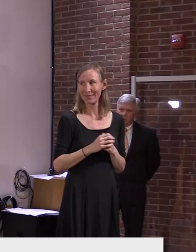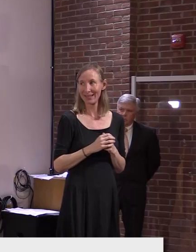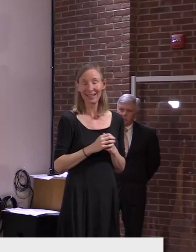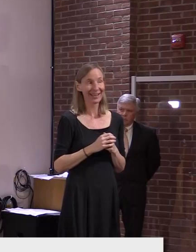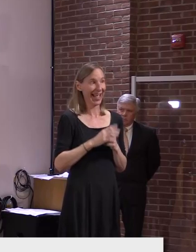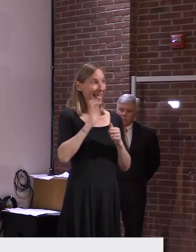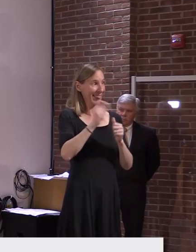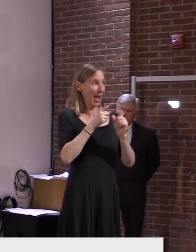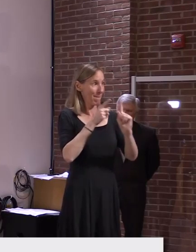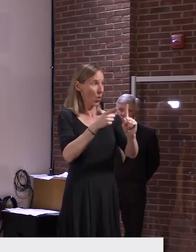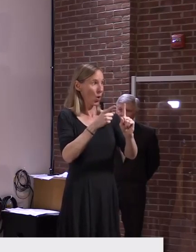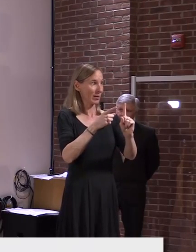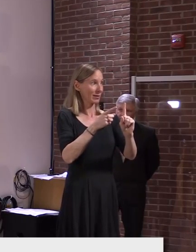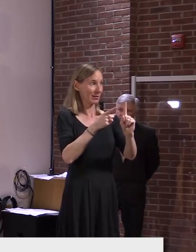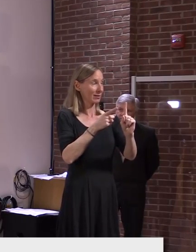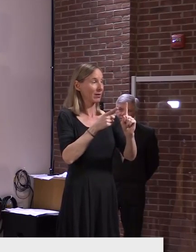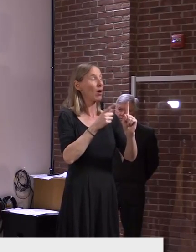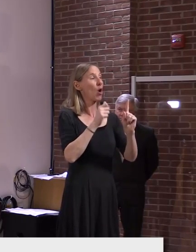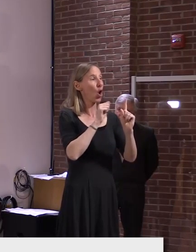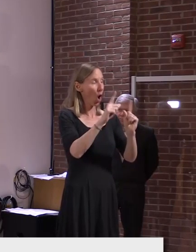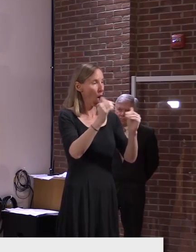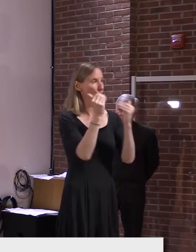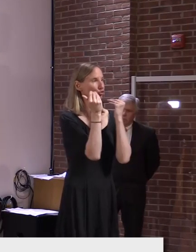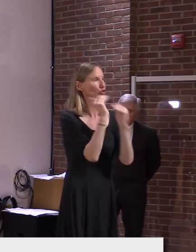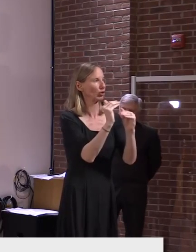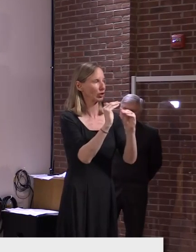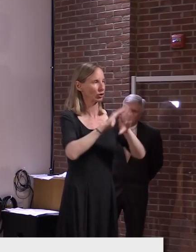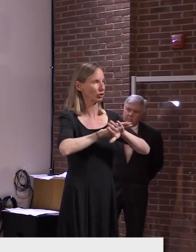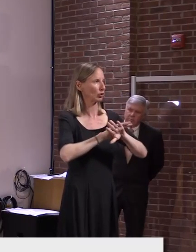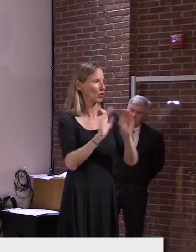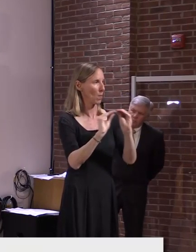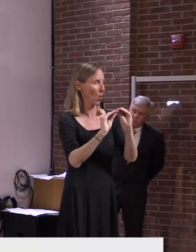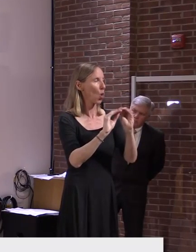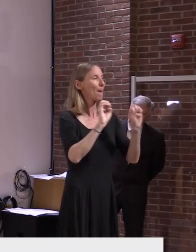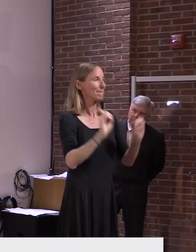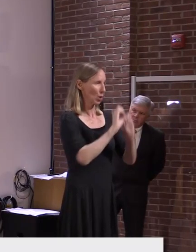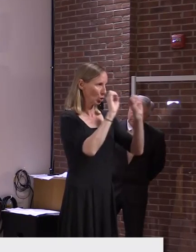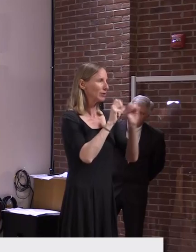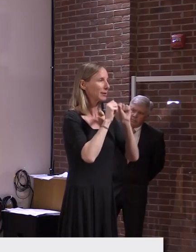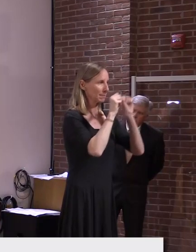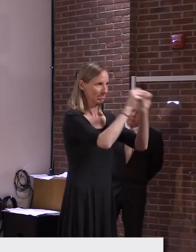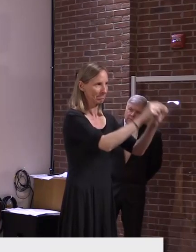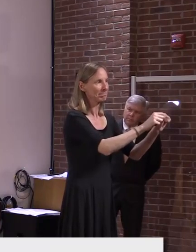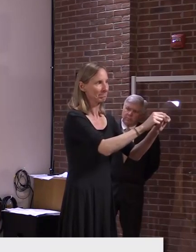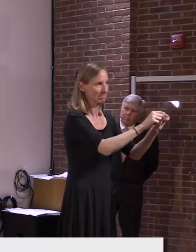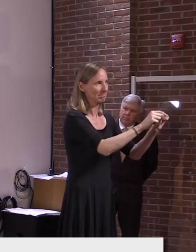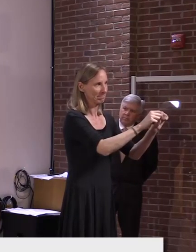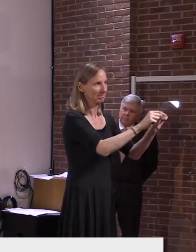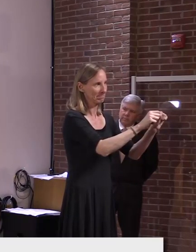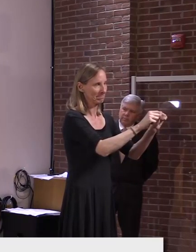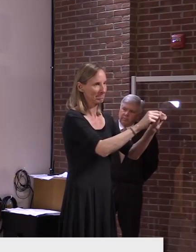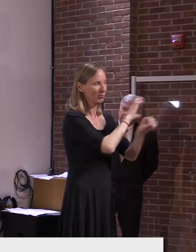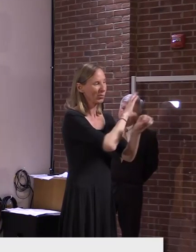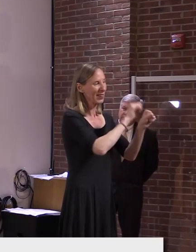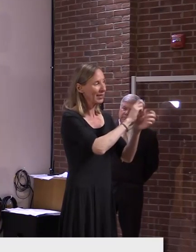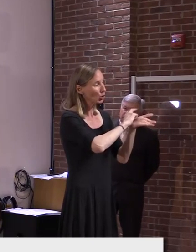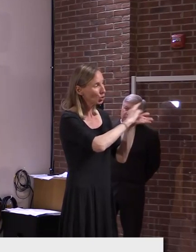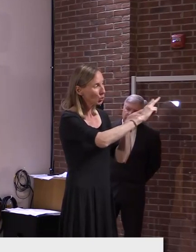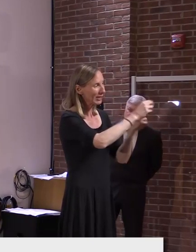at that point, be lifting all the restrictions, but the emergency order will be within,